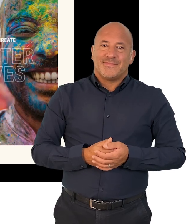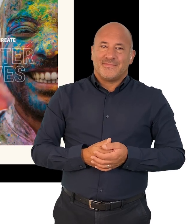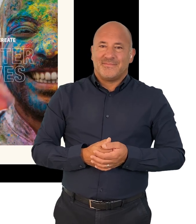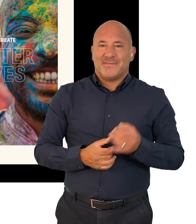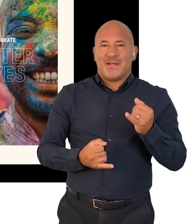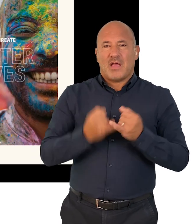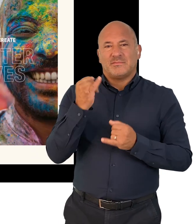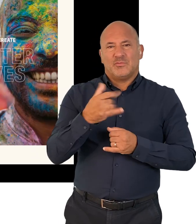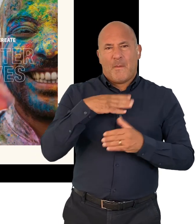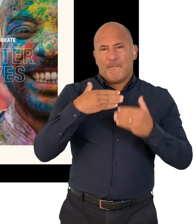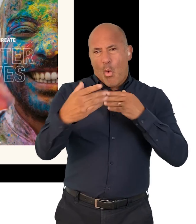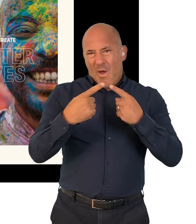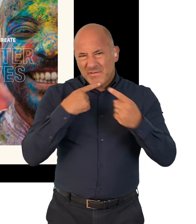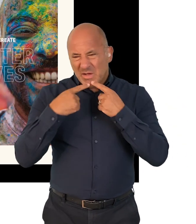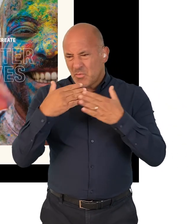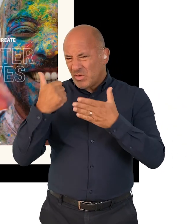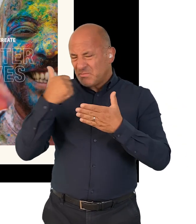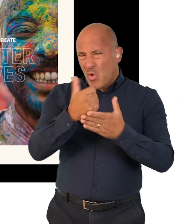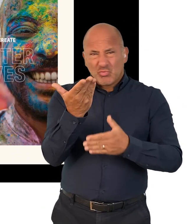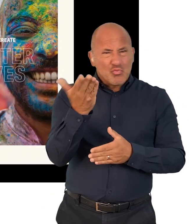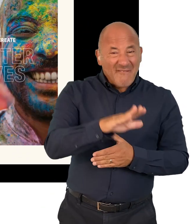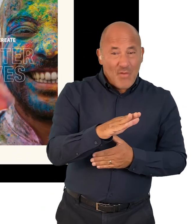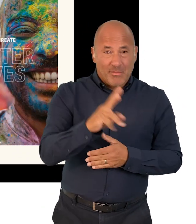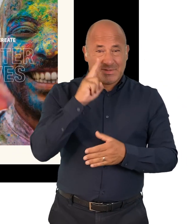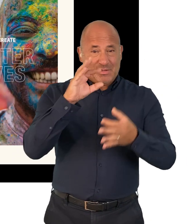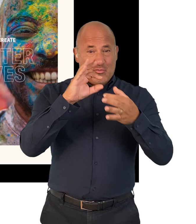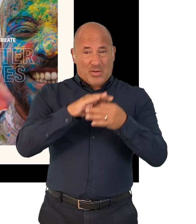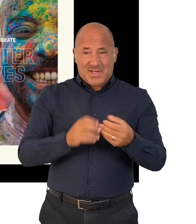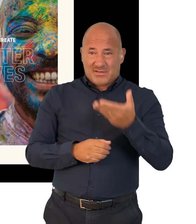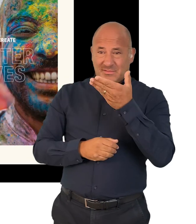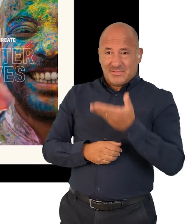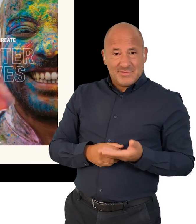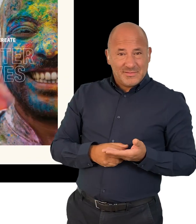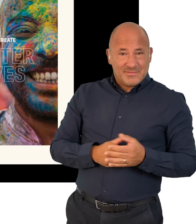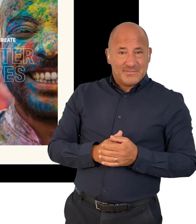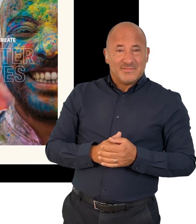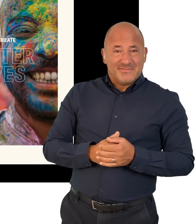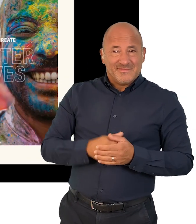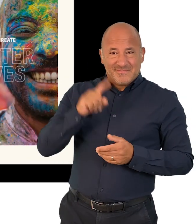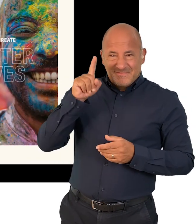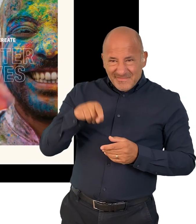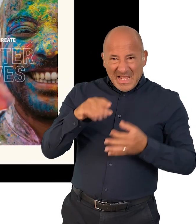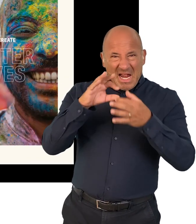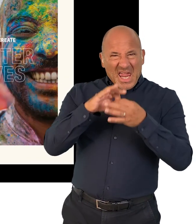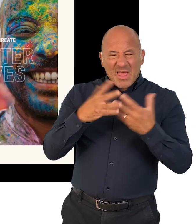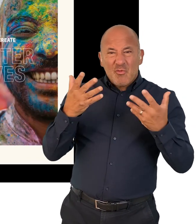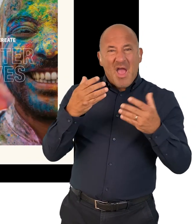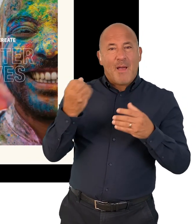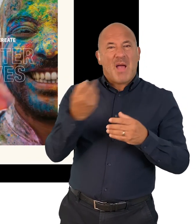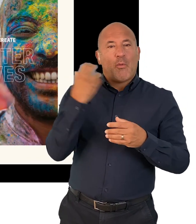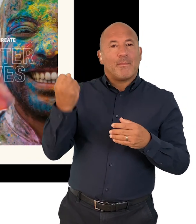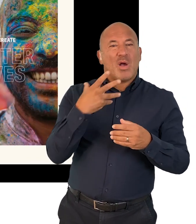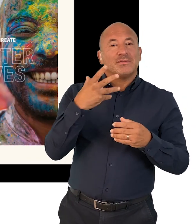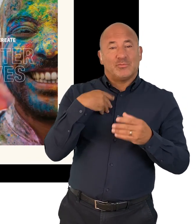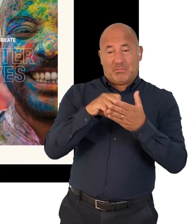Finally, here is a reminder of where you can find further information and support. The links on screen can be found in this slide deck, which we've published